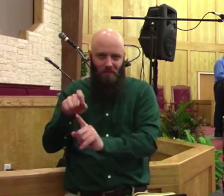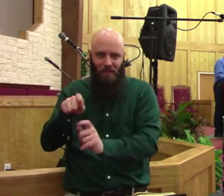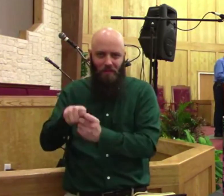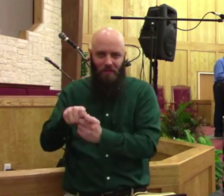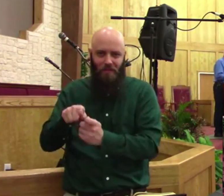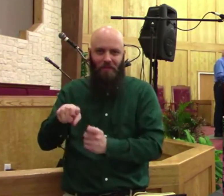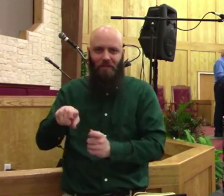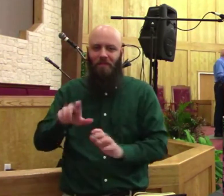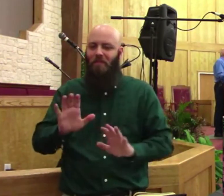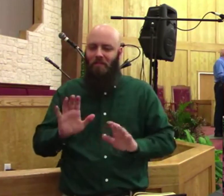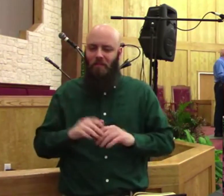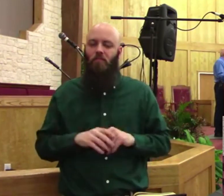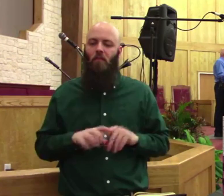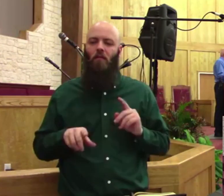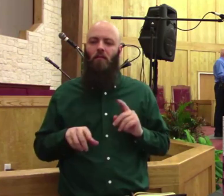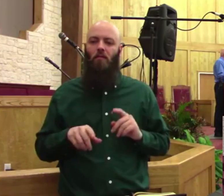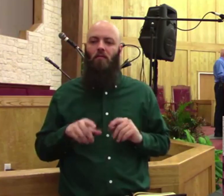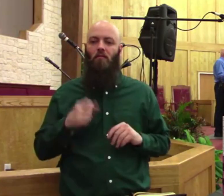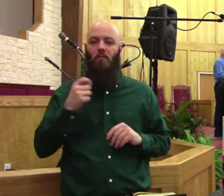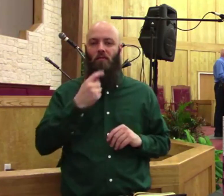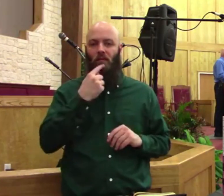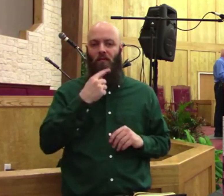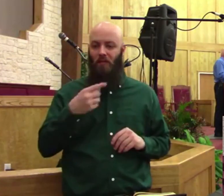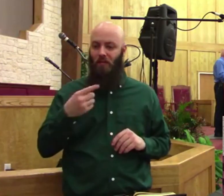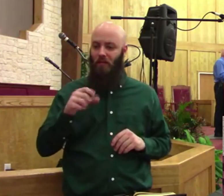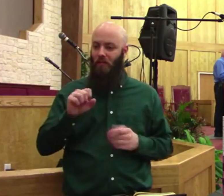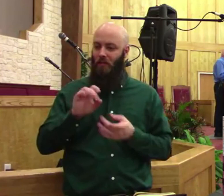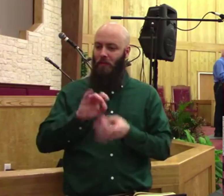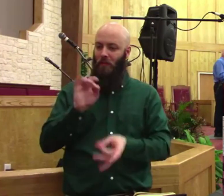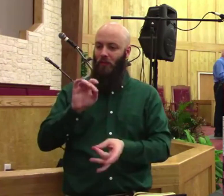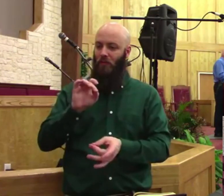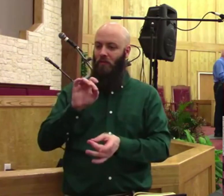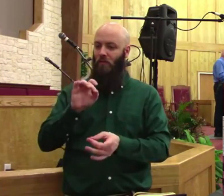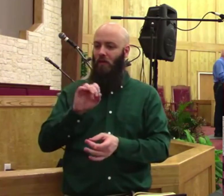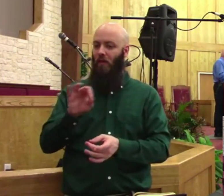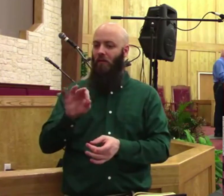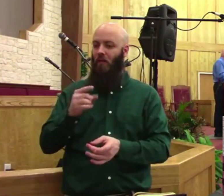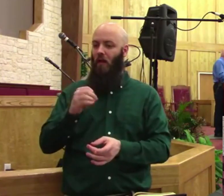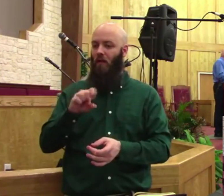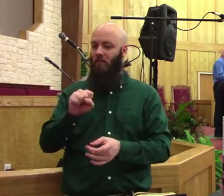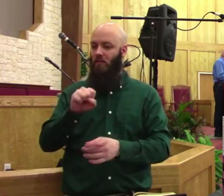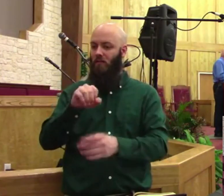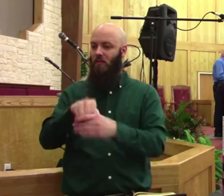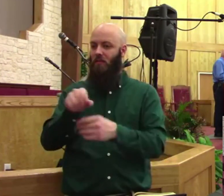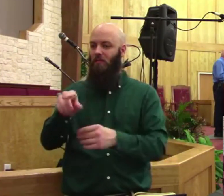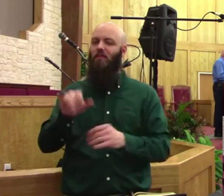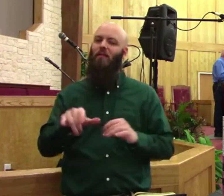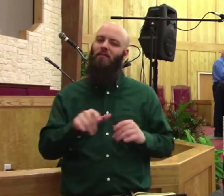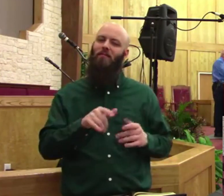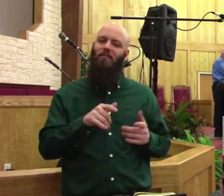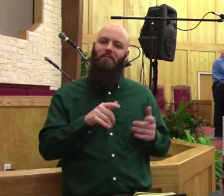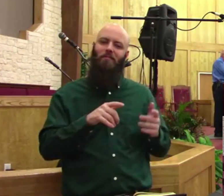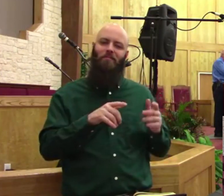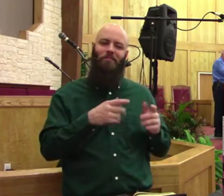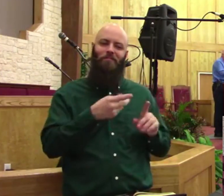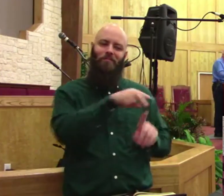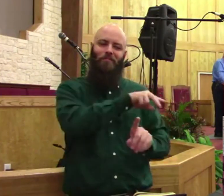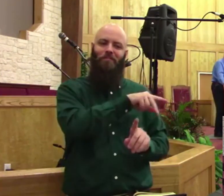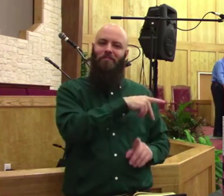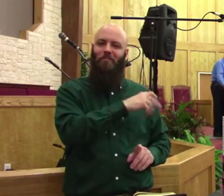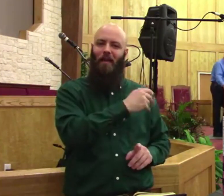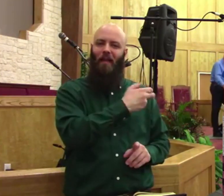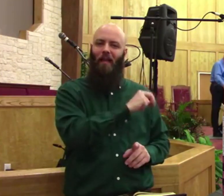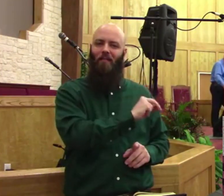she says the spirit of the gods are in him or on him, and that would be sort of the pagan way of describing supernatural work